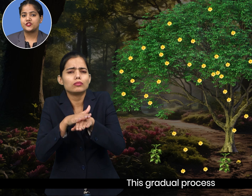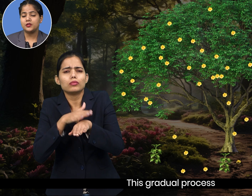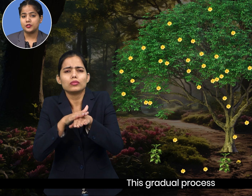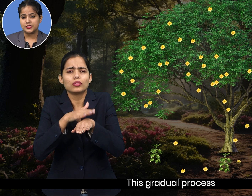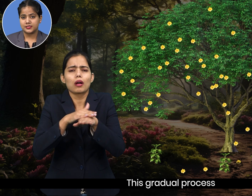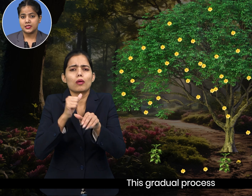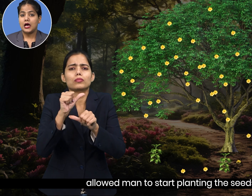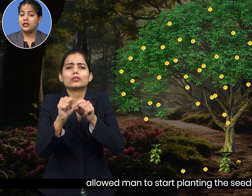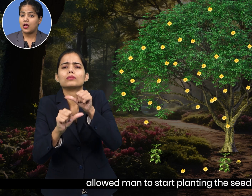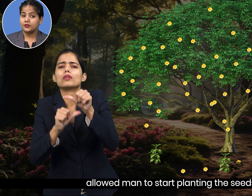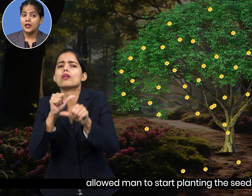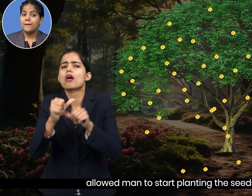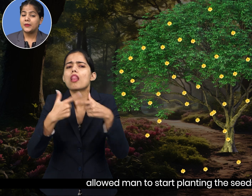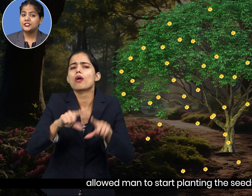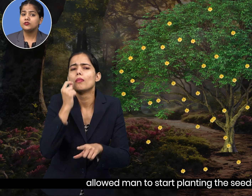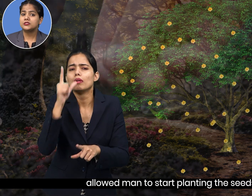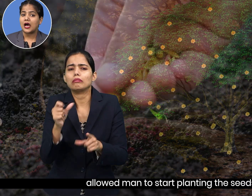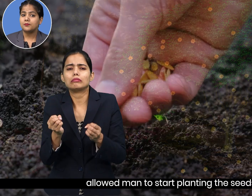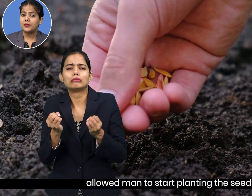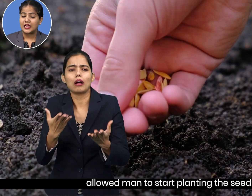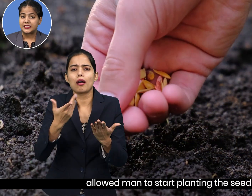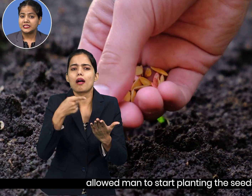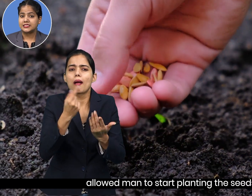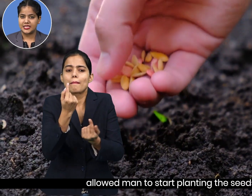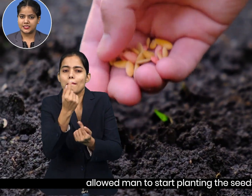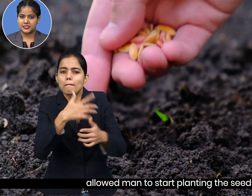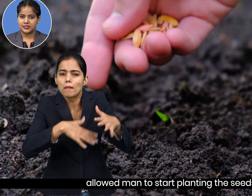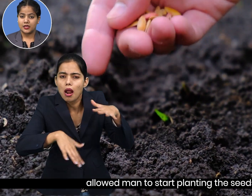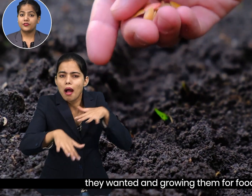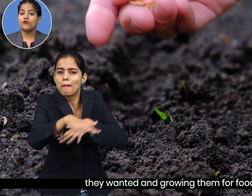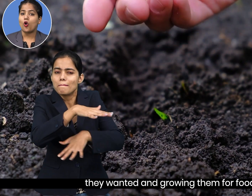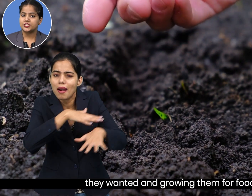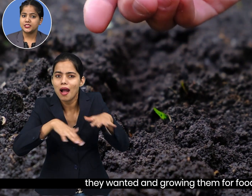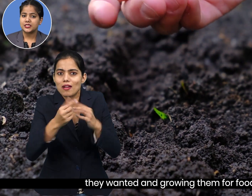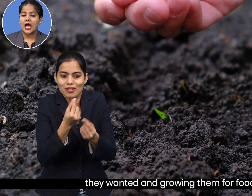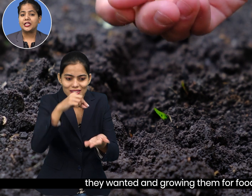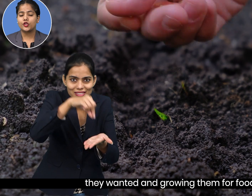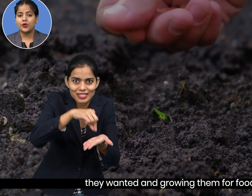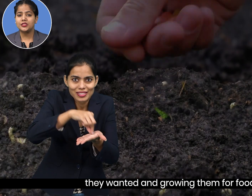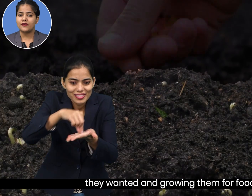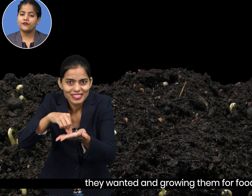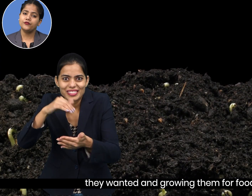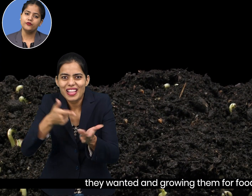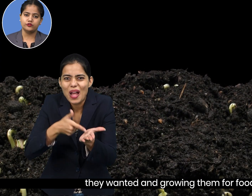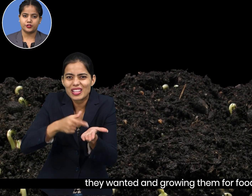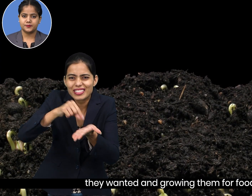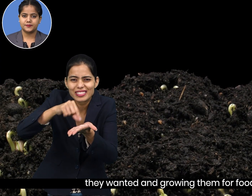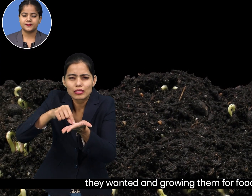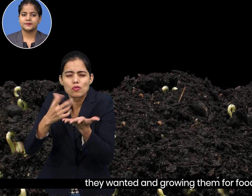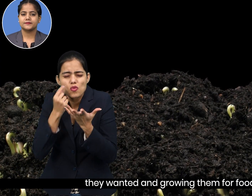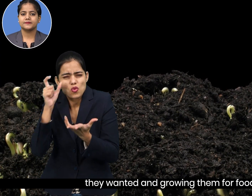This gradual process allowed men to start planting the seeds they wanted and growing them for